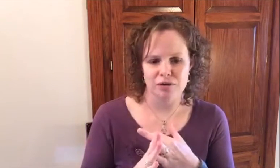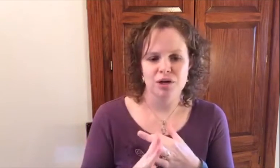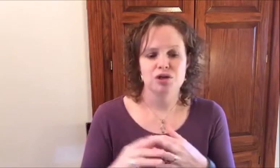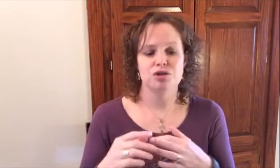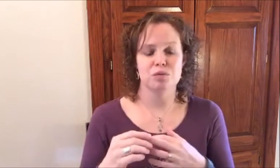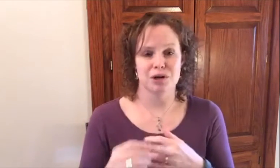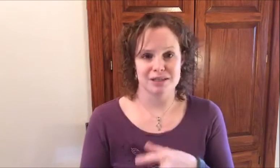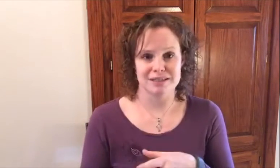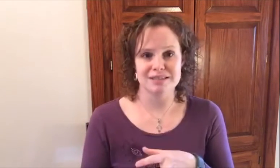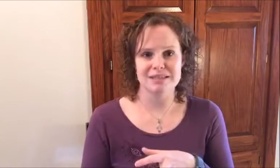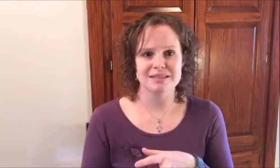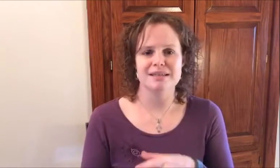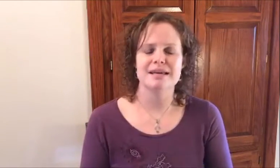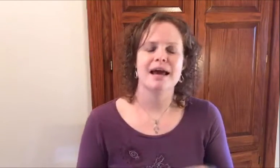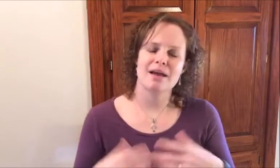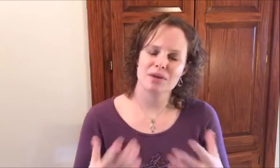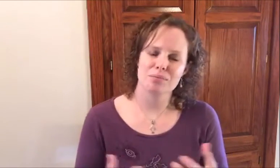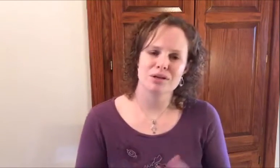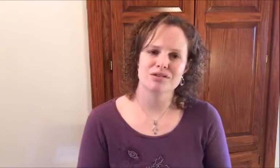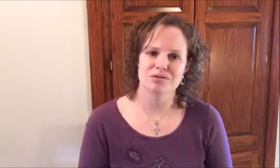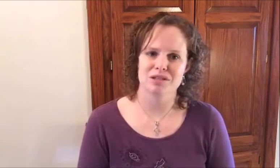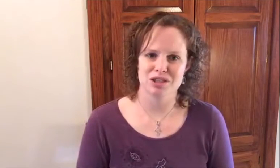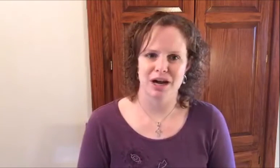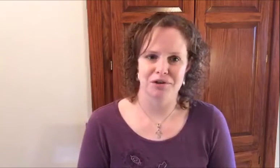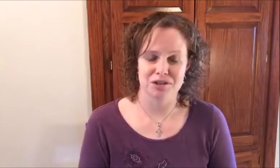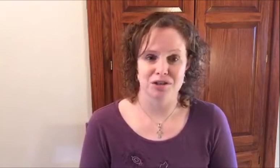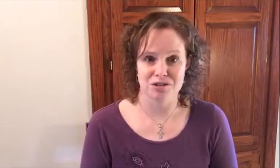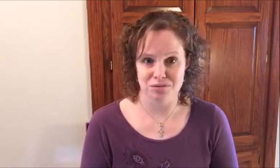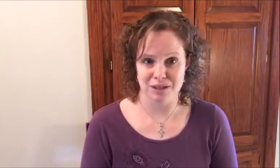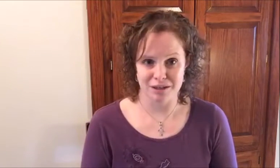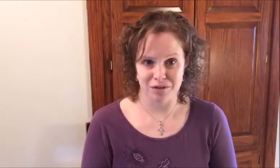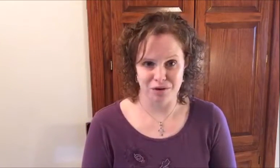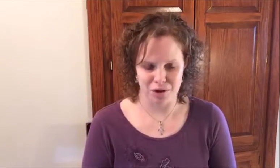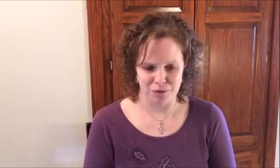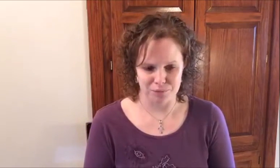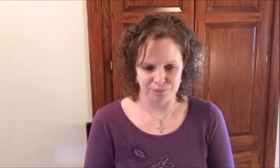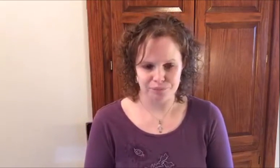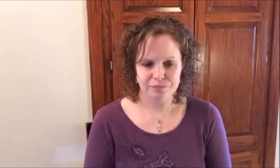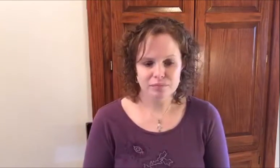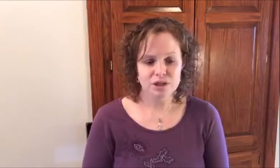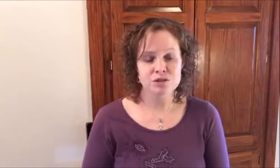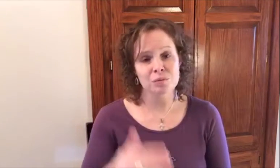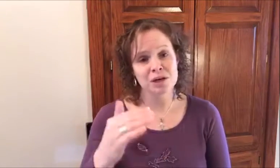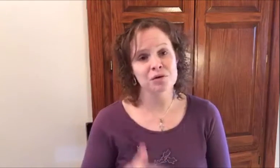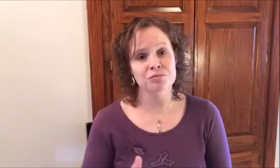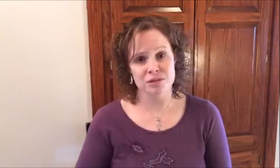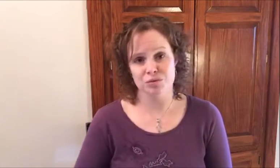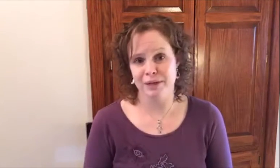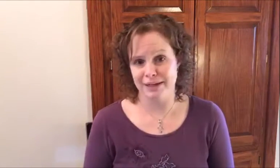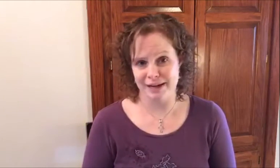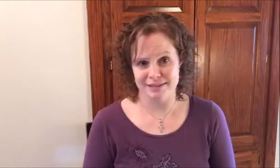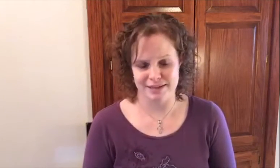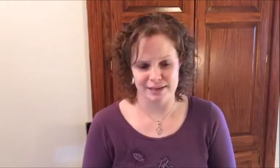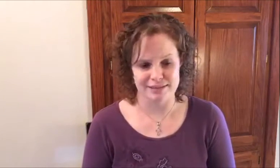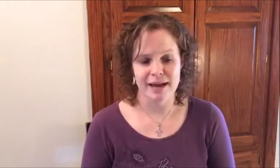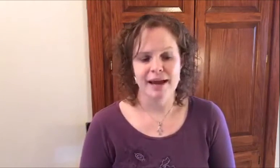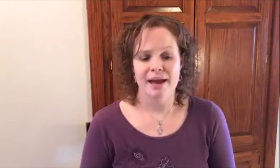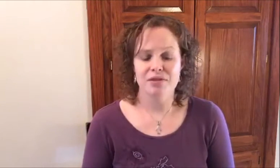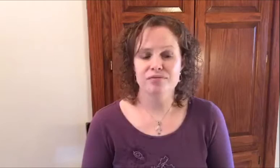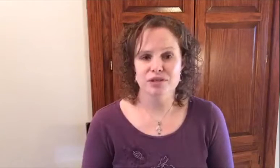child, you were consistent, and then pretty soon the child starts doing it on their own. So I want to go through the 28 signs, and the